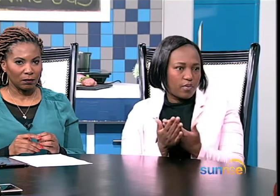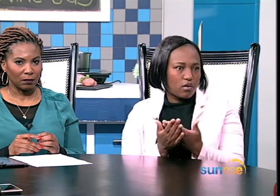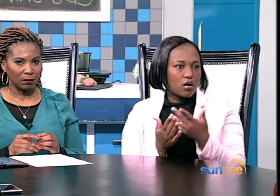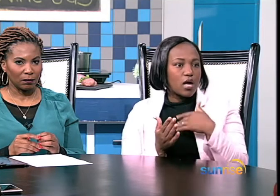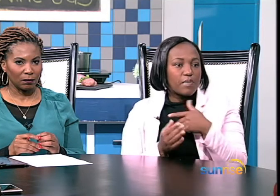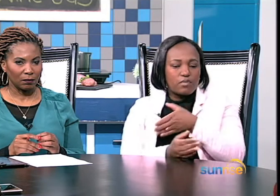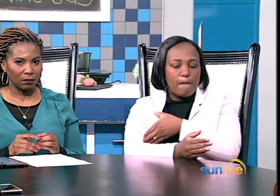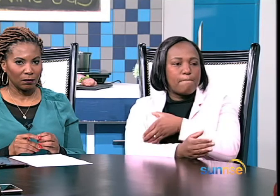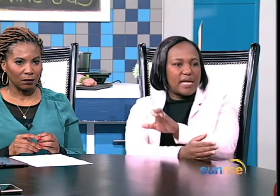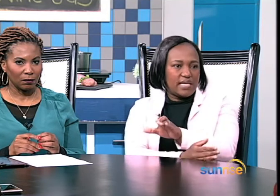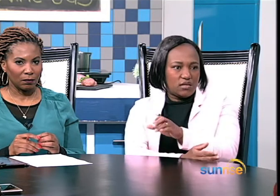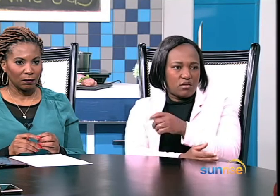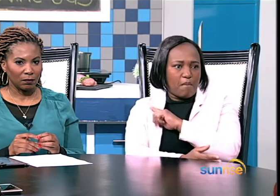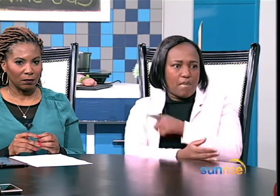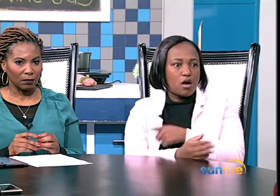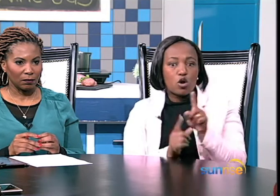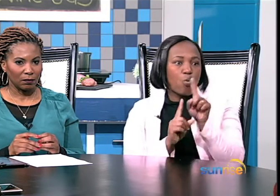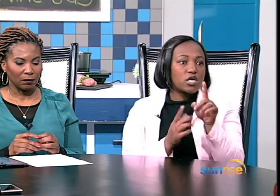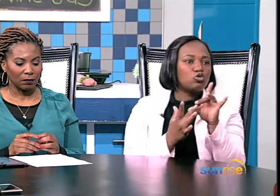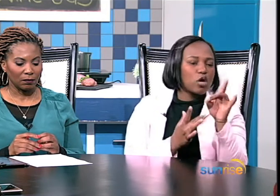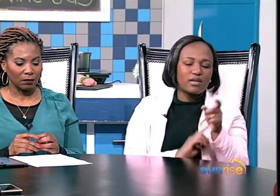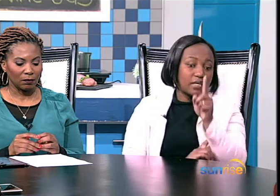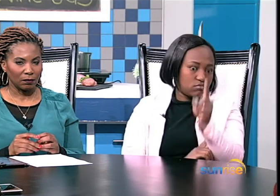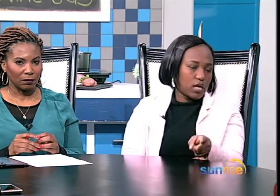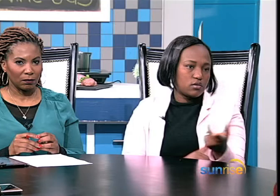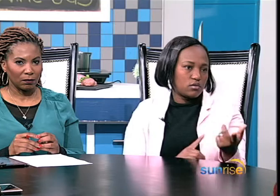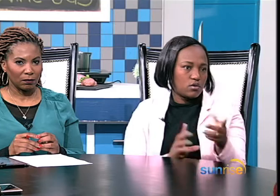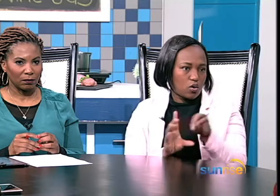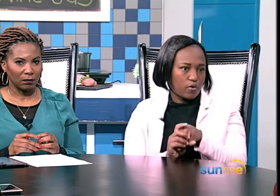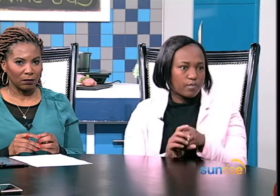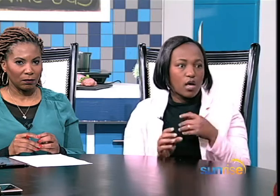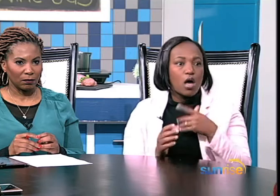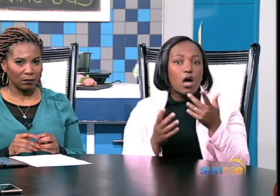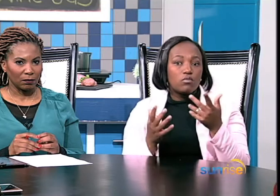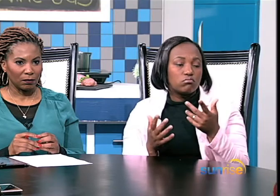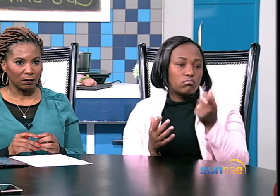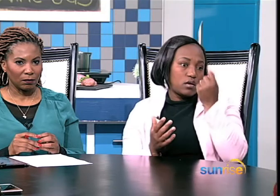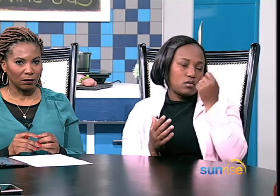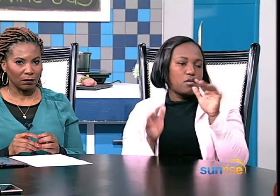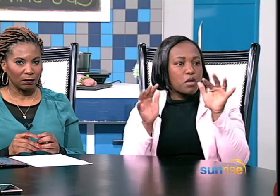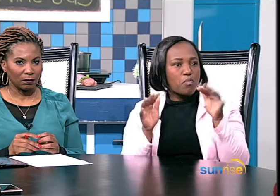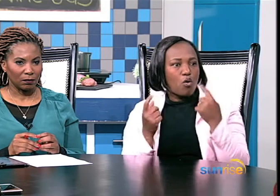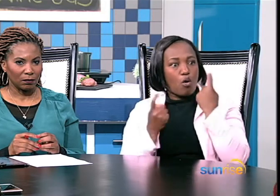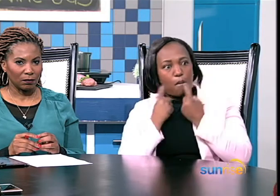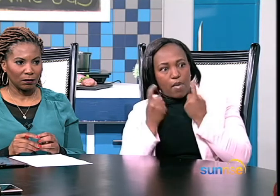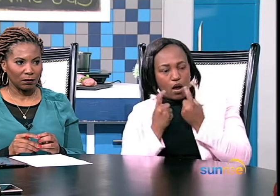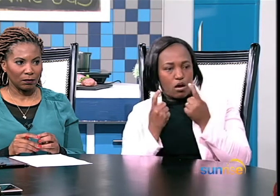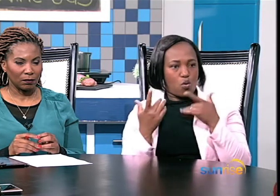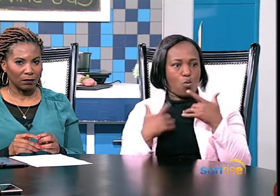mandatory. It's not going to be a question of a choice. I understand that people are going to be worried much about or complaining much about whether we do have resource